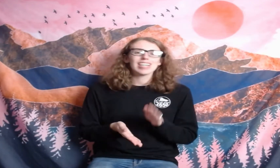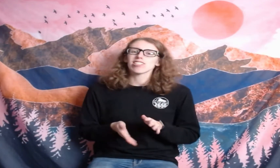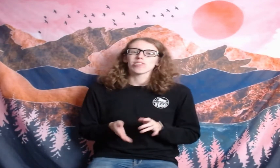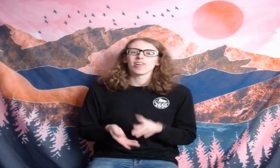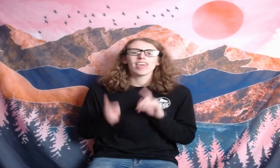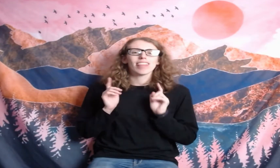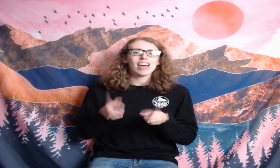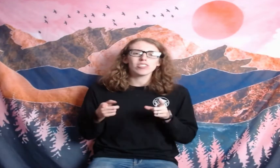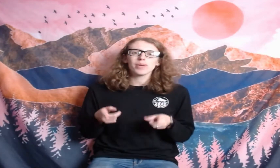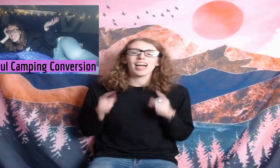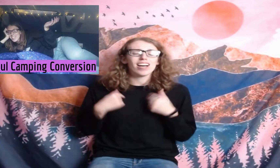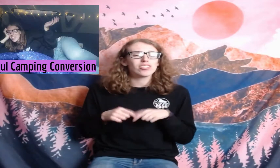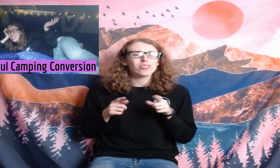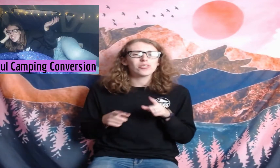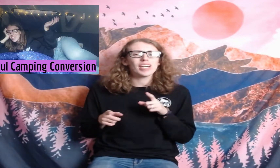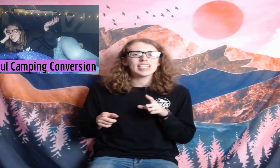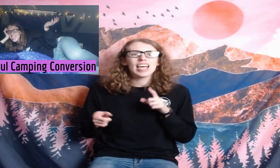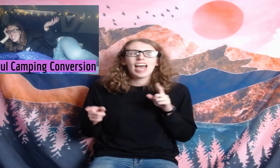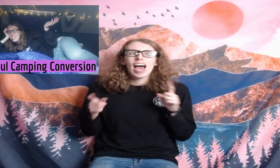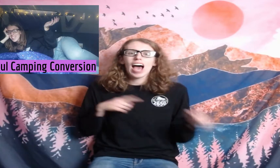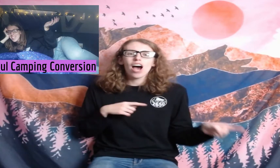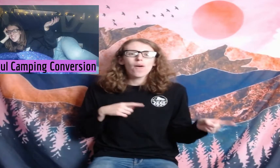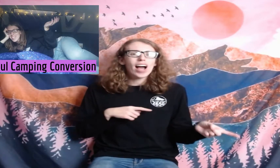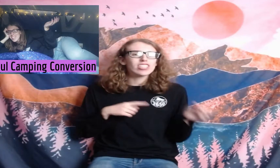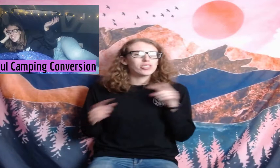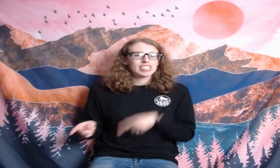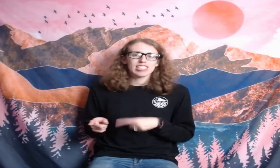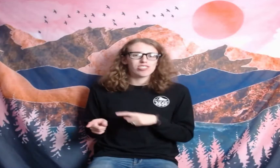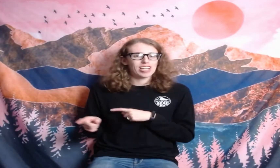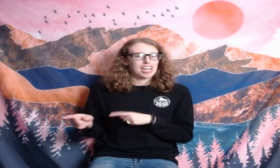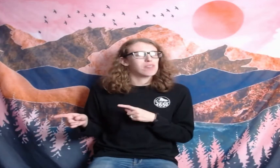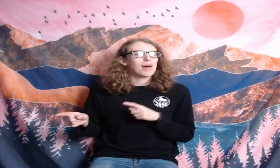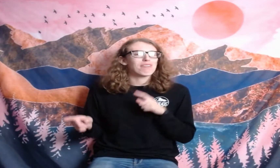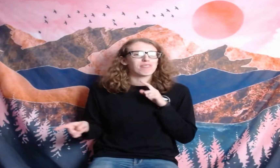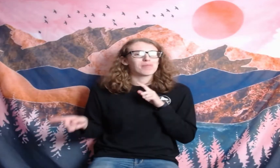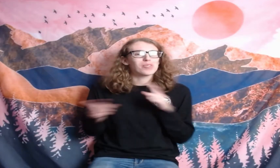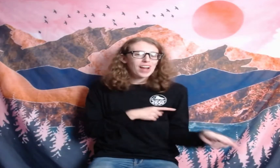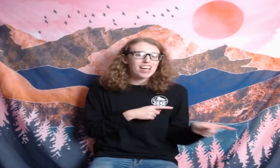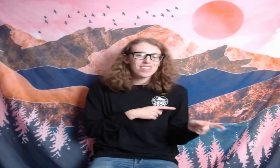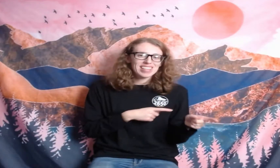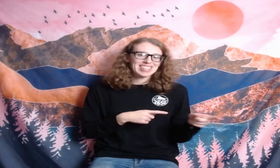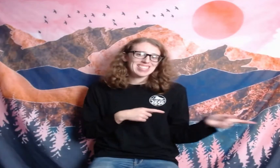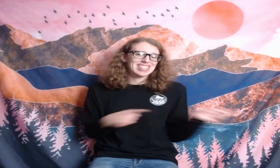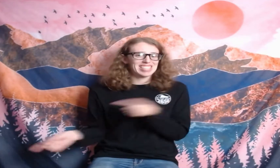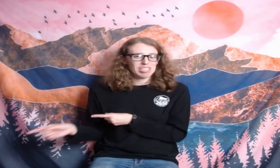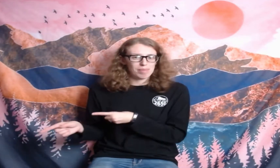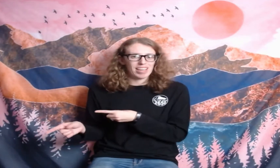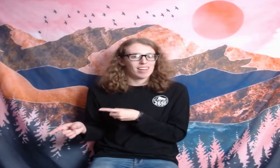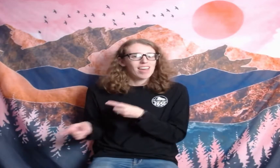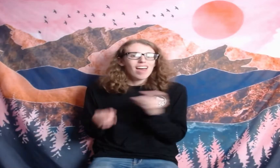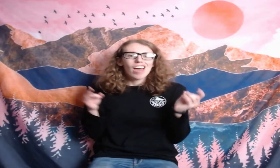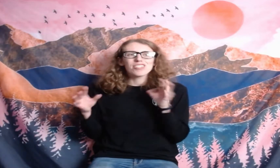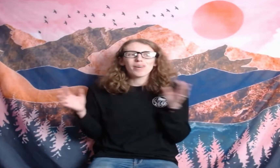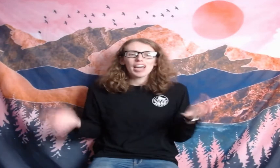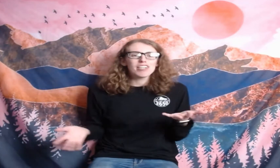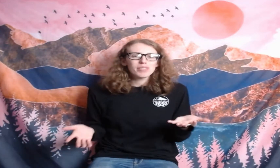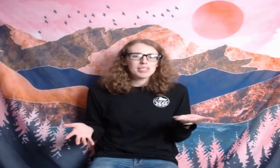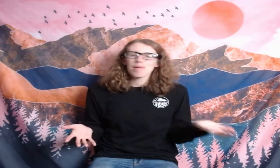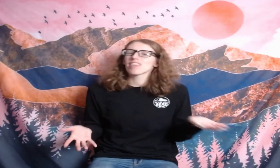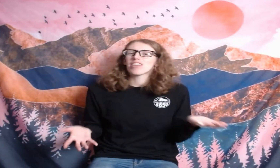Soul, and last week I showed you guys how I transitioned Annabelle from driving to sleeping. And so I kind of wanted to make a video